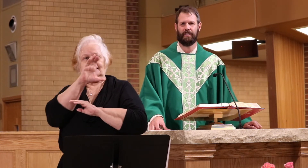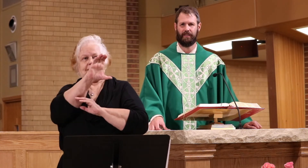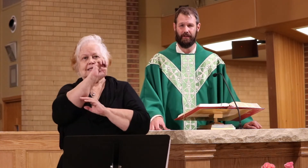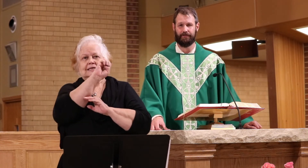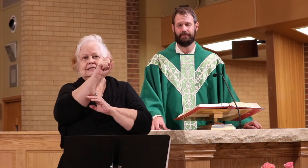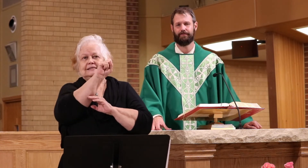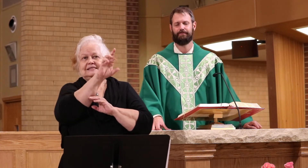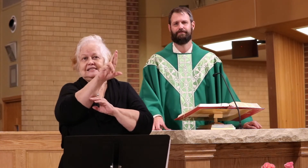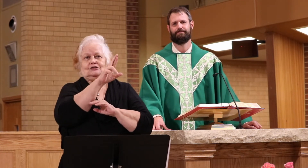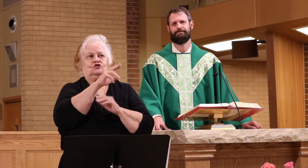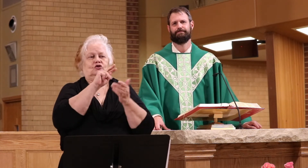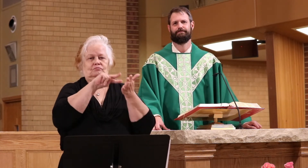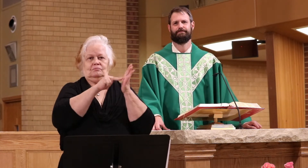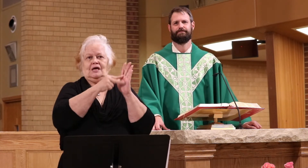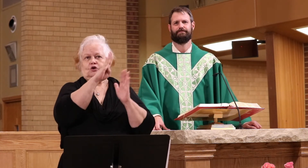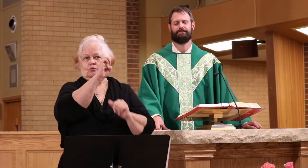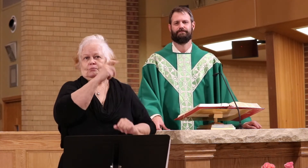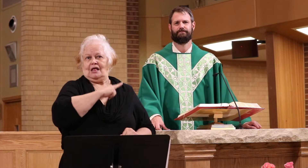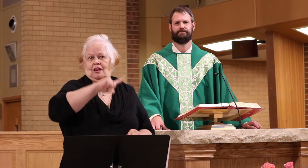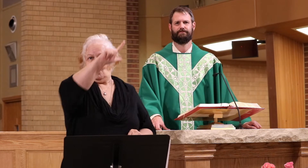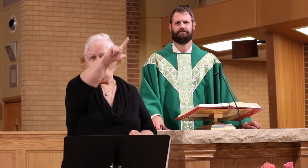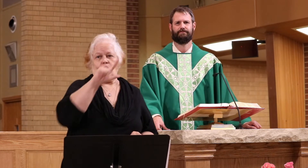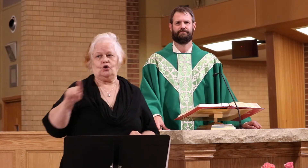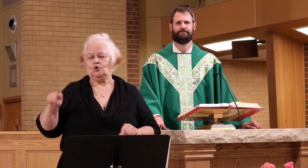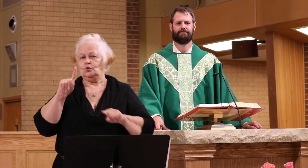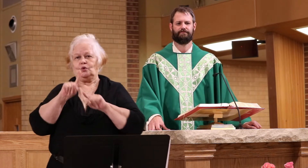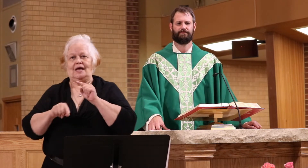you will get killed.